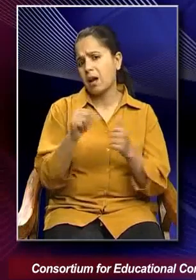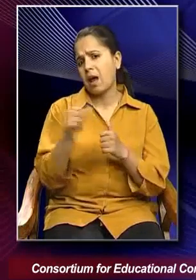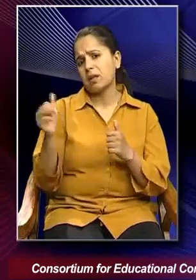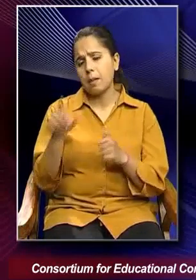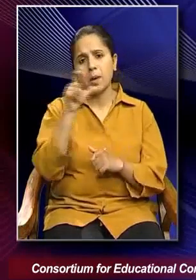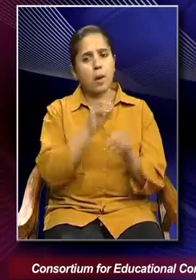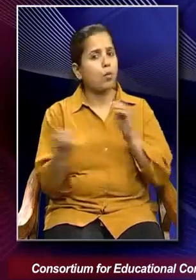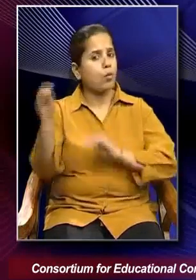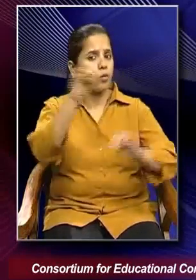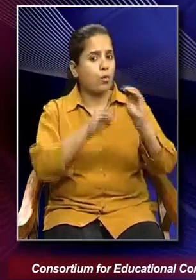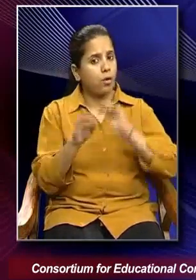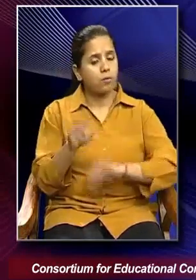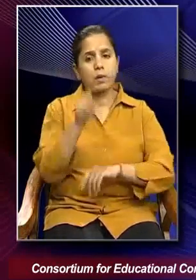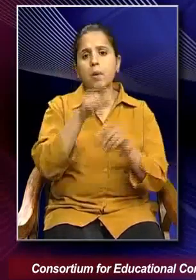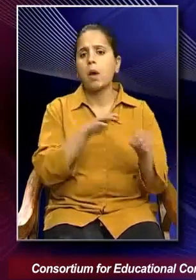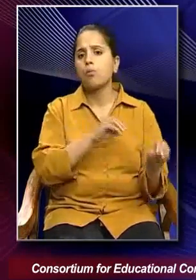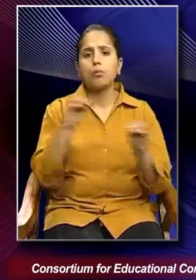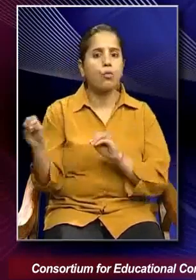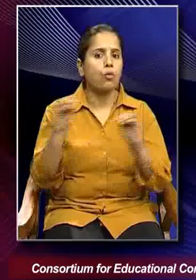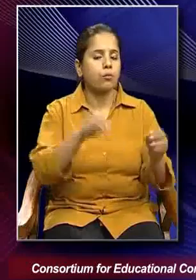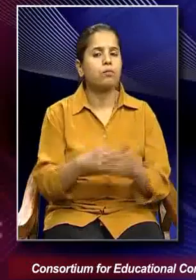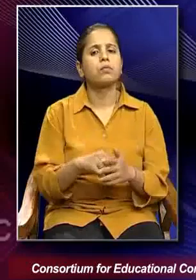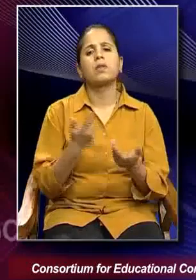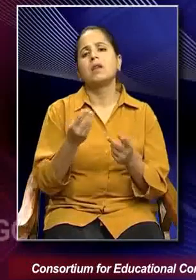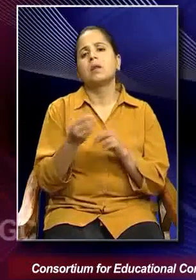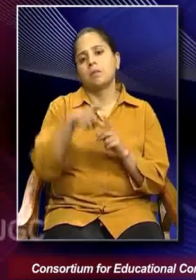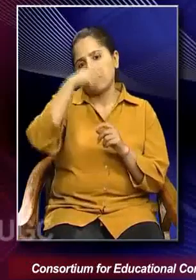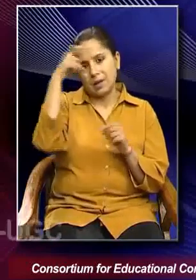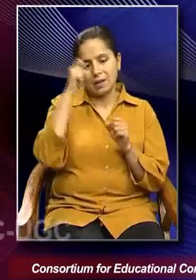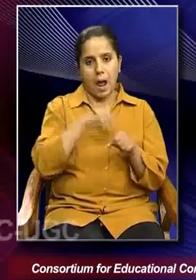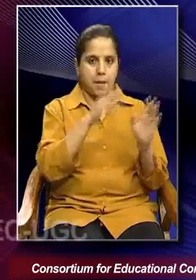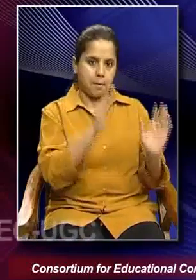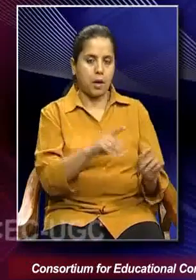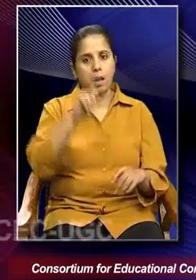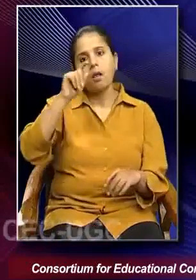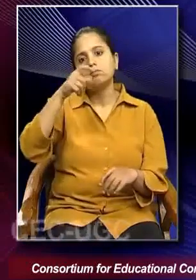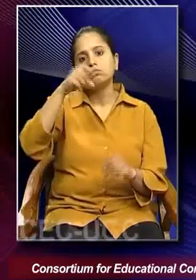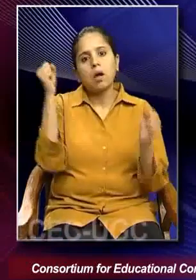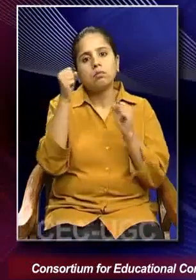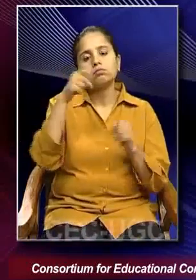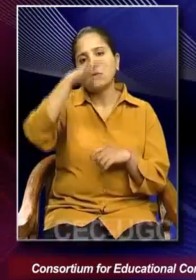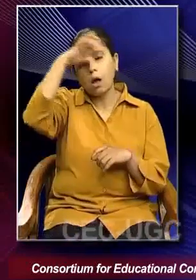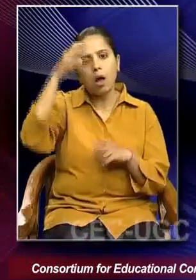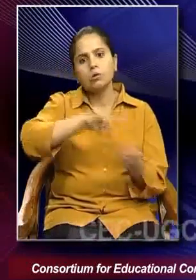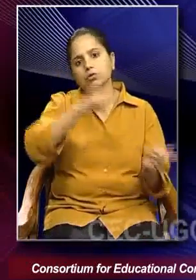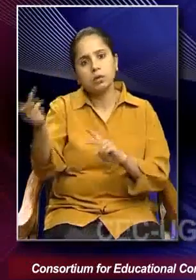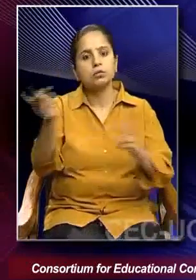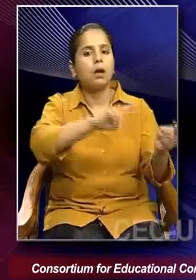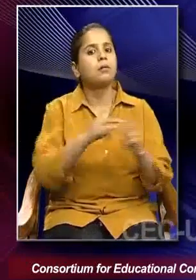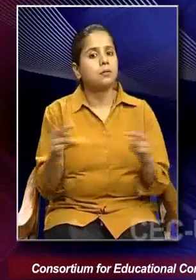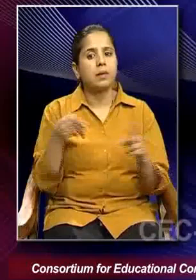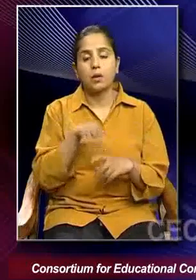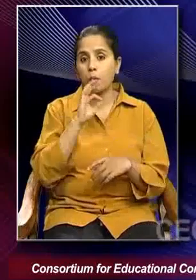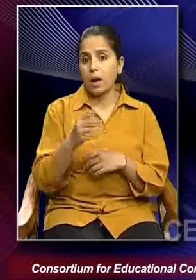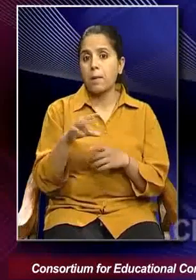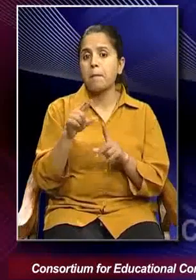well, wherein people tend to move, seasonally or as a group, so which actually does not involve the